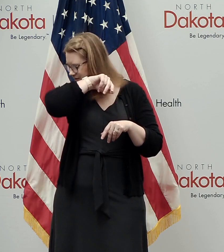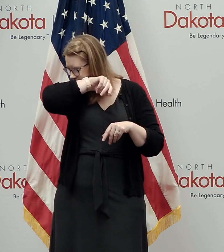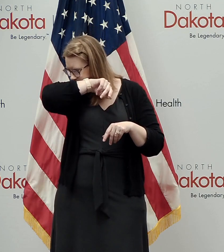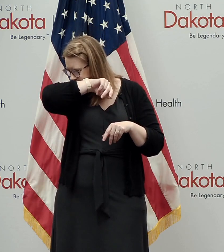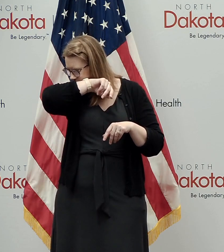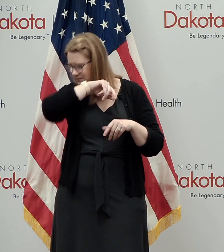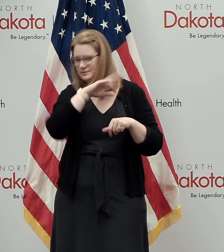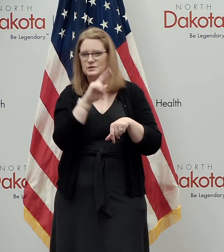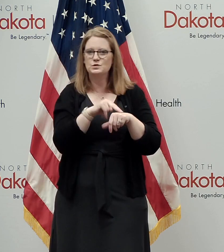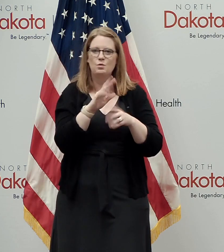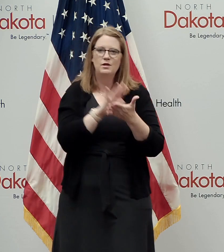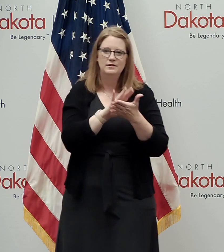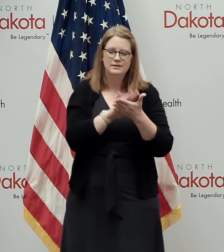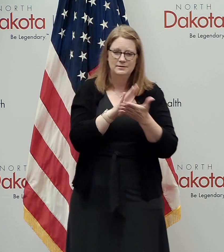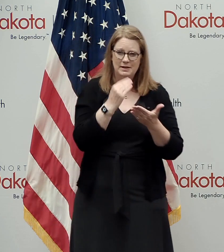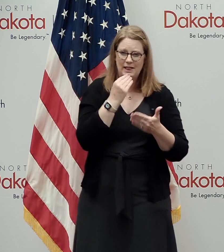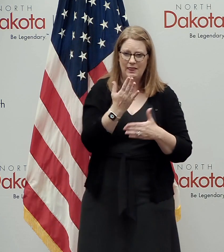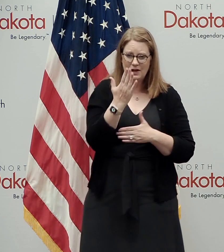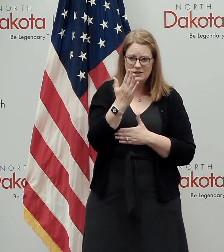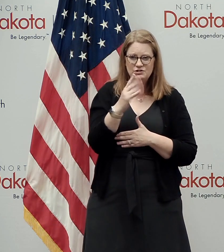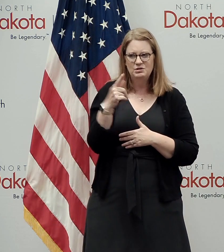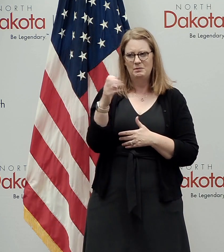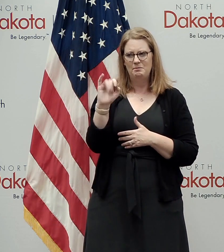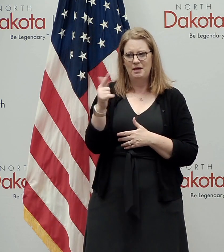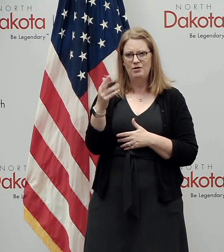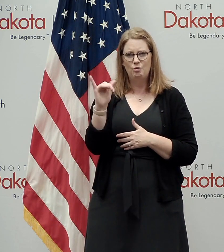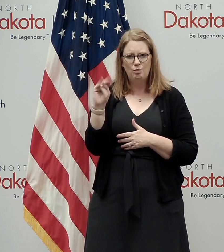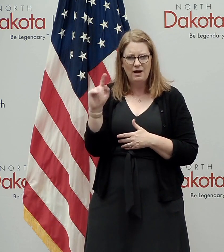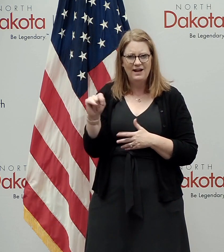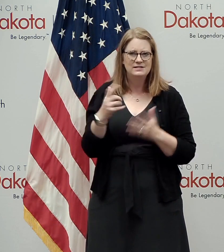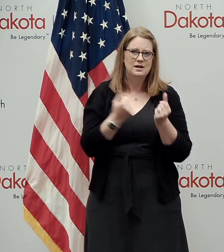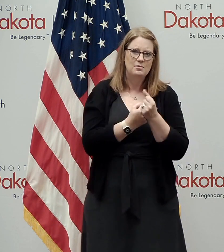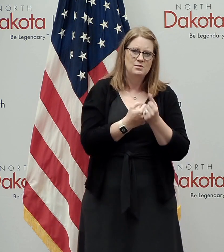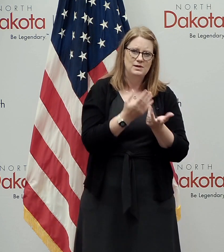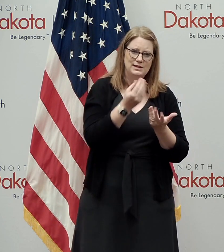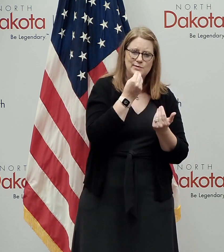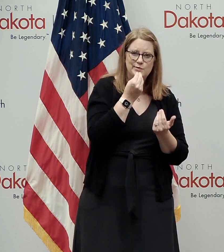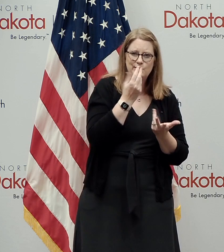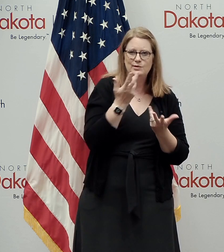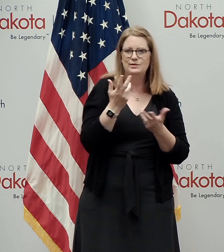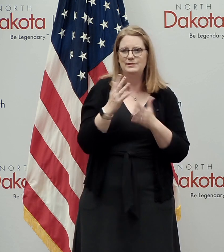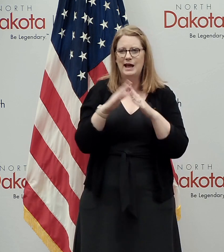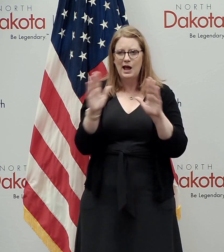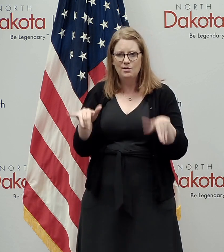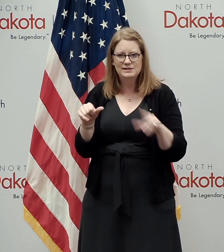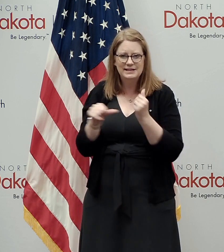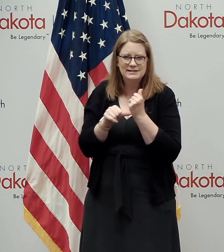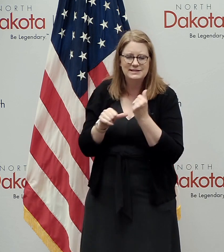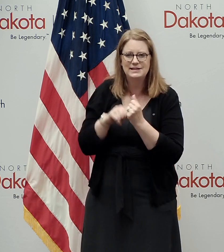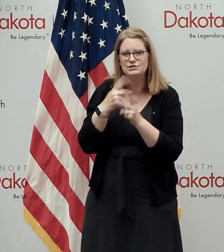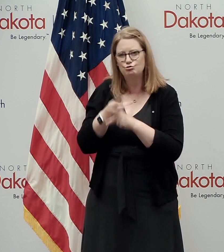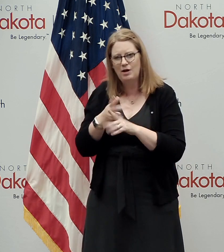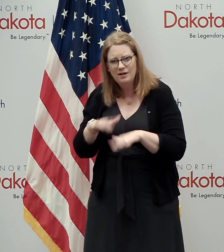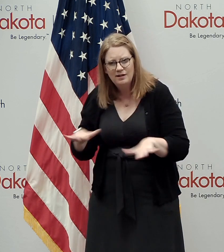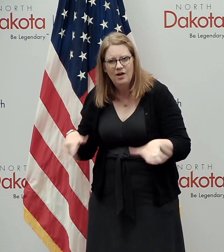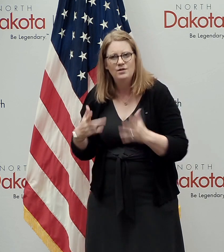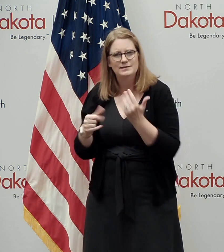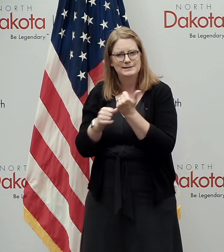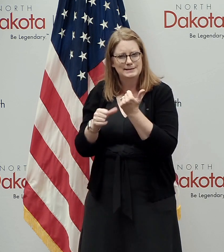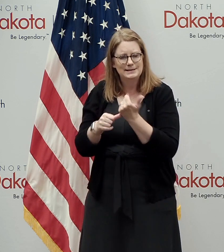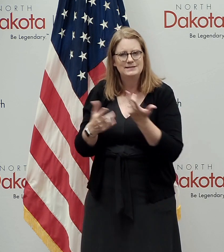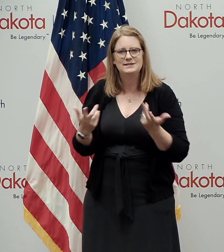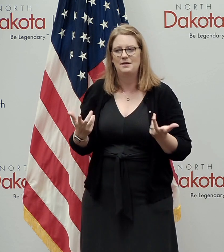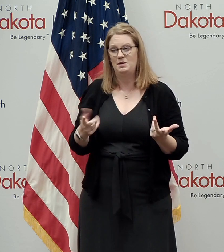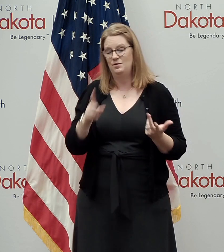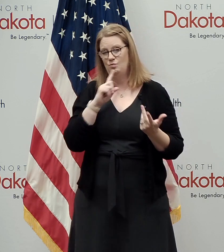Program, Head Start, Special Education, Pell Grants, Supplemental Nutrition, Child Care and Housing Assistance, etc. To take the census and to do